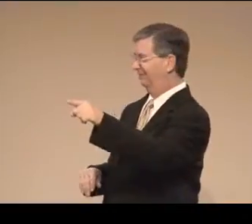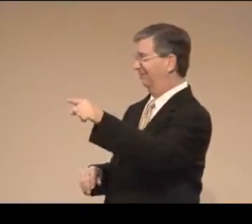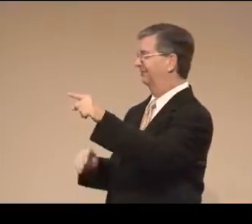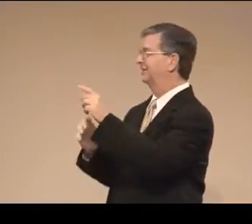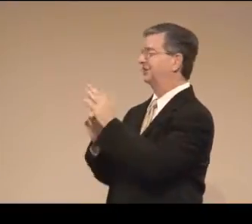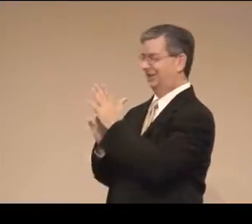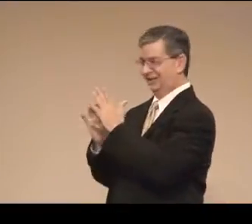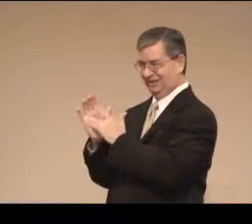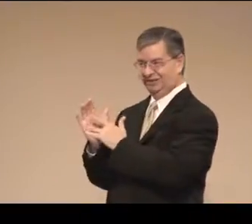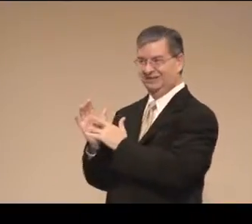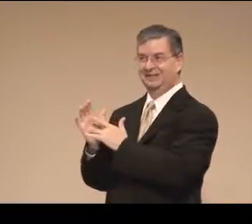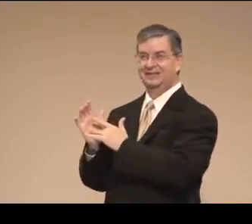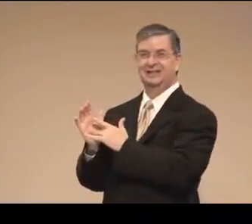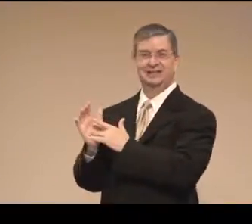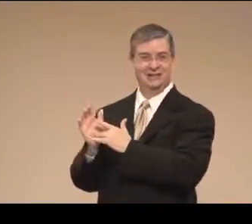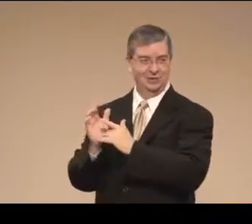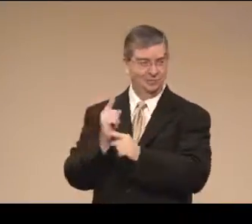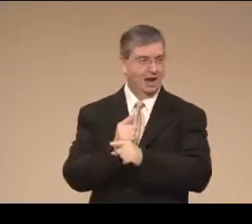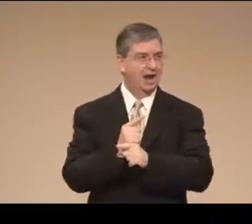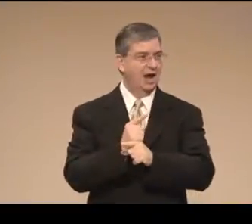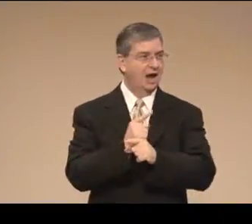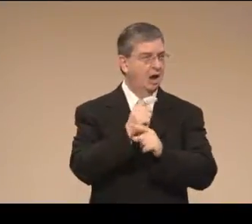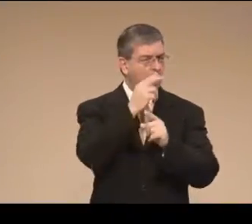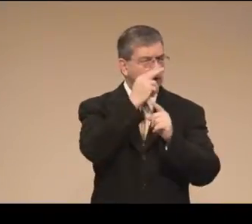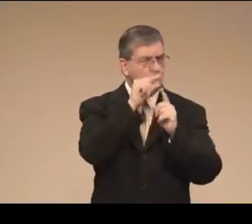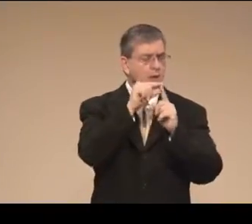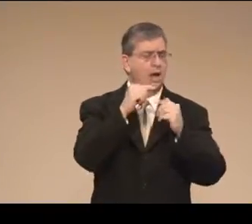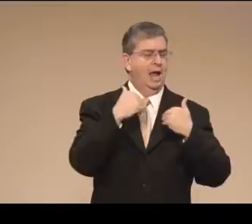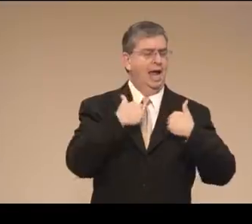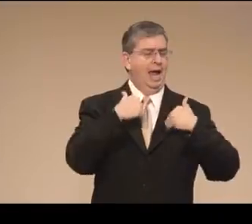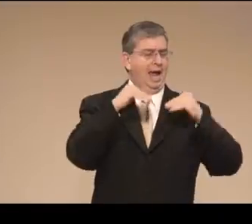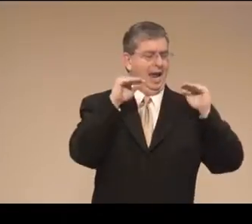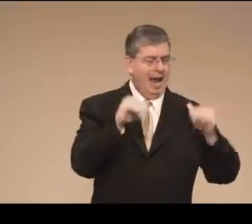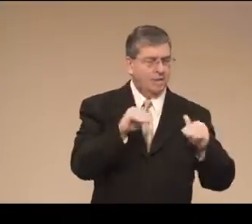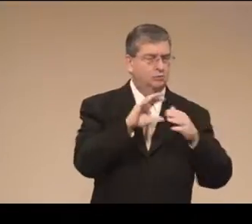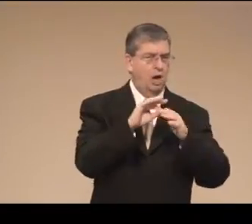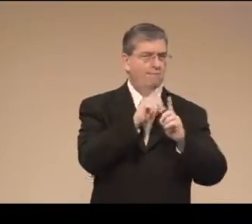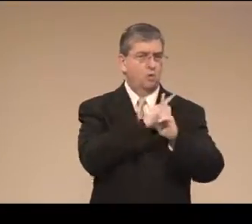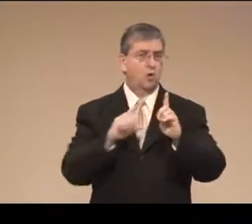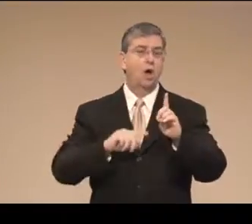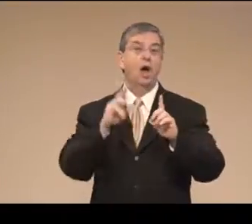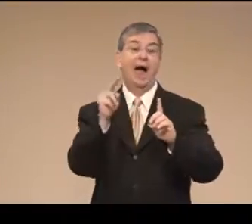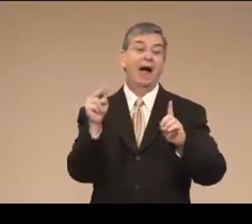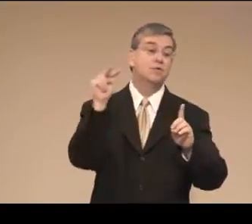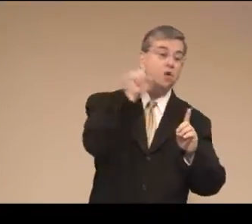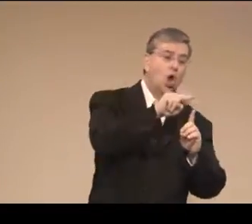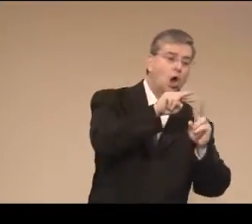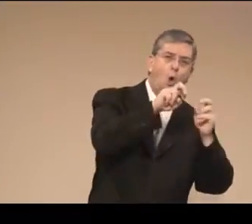Is it an angel of God? Oh, they're referring to Jesus. That's right, you were correct.